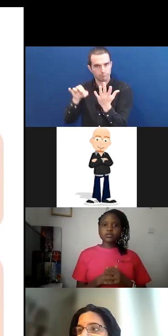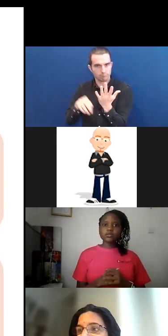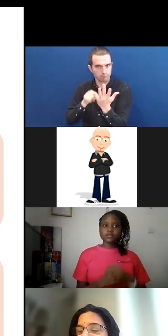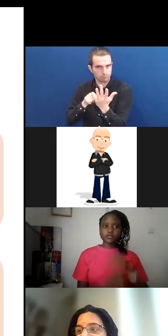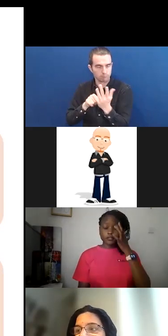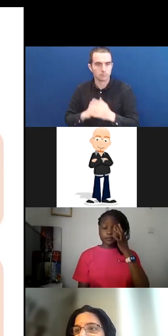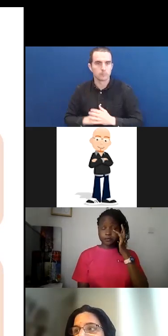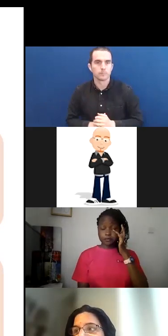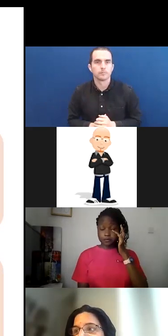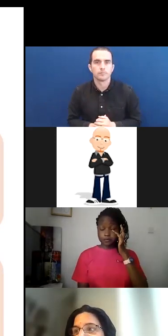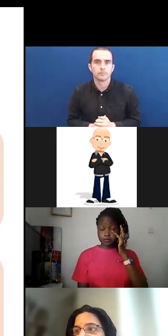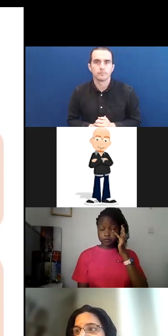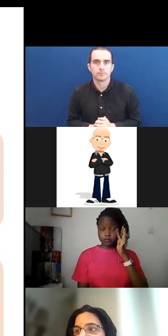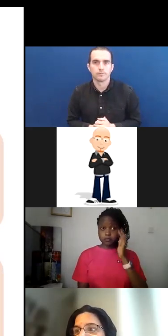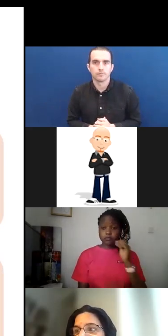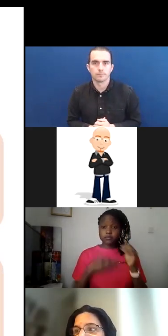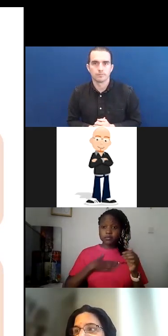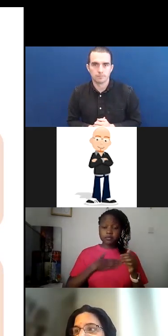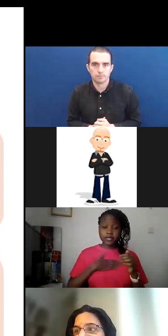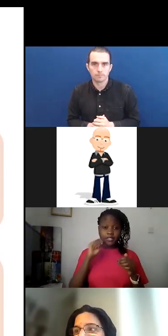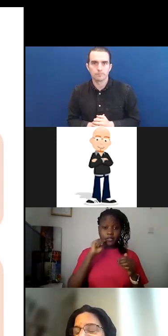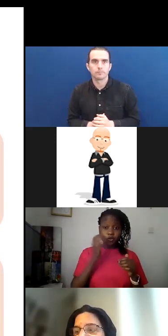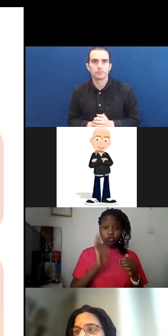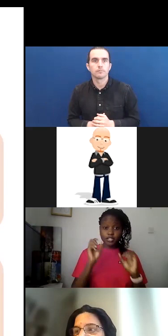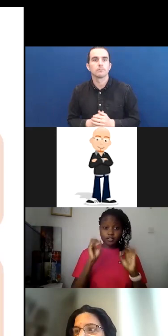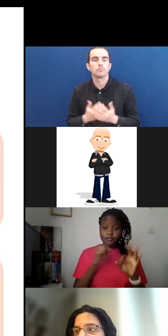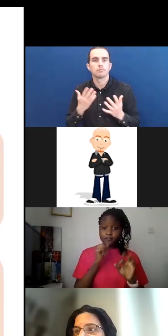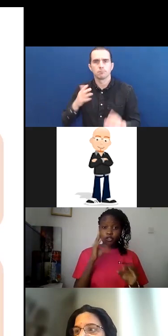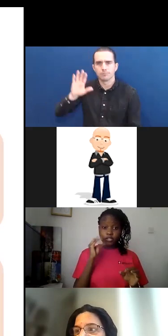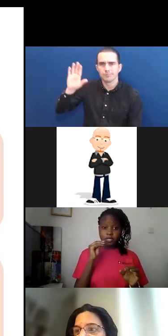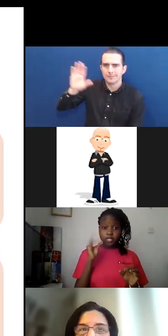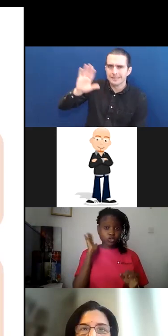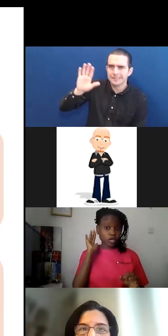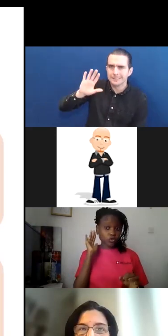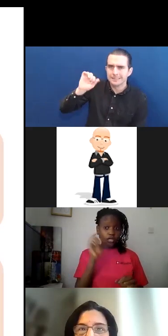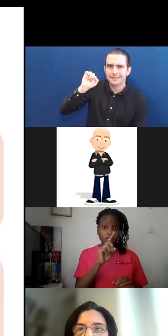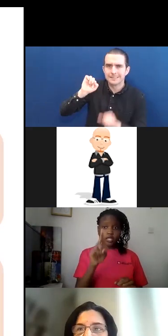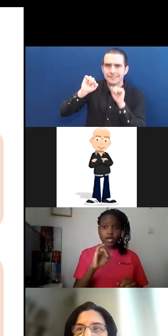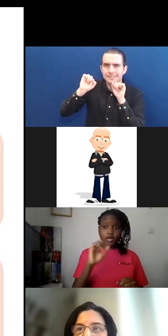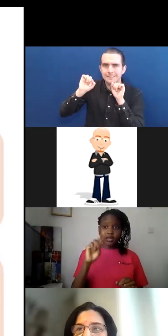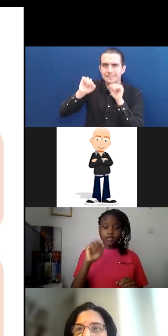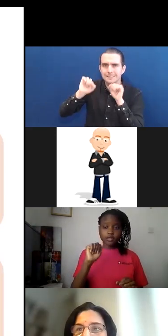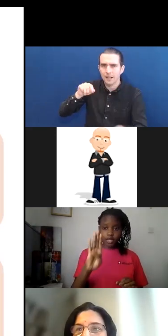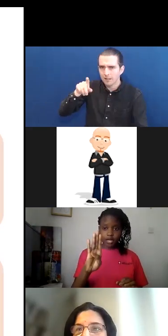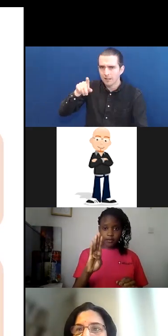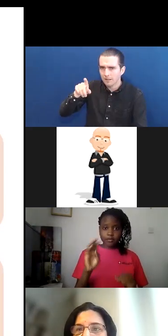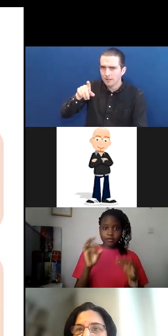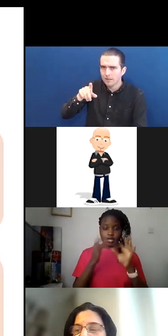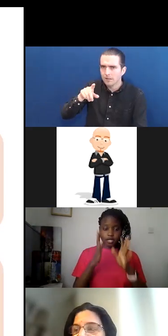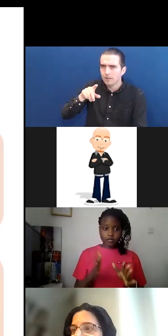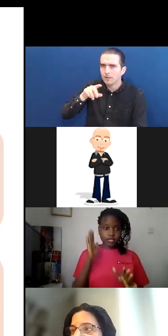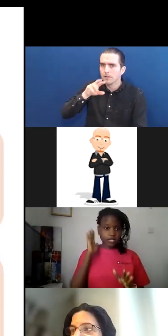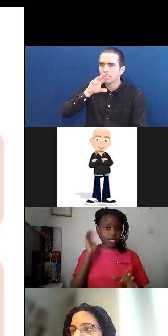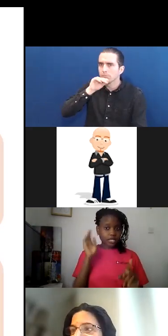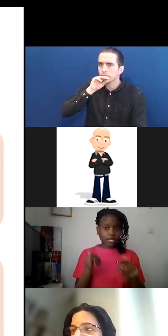not seeking to mute yourselves, please, so that we can hear Zainab and interpreters can hear her as well. Thank